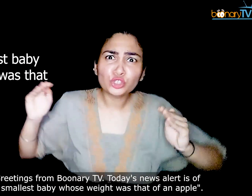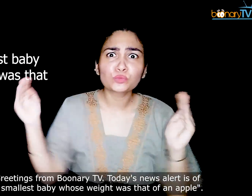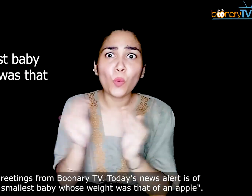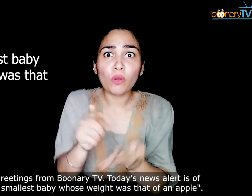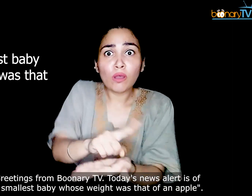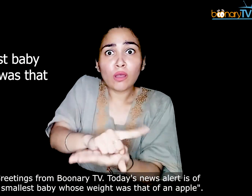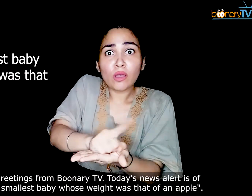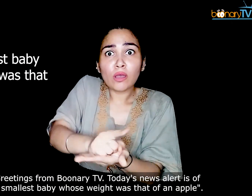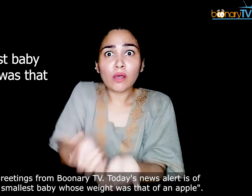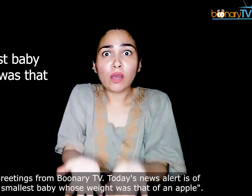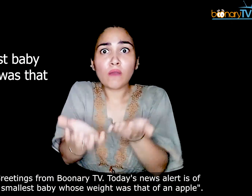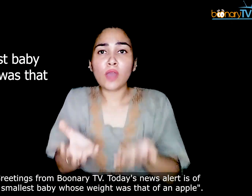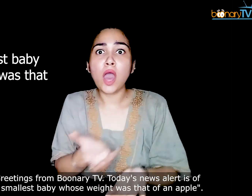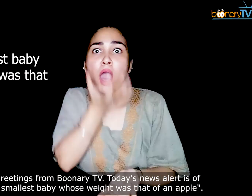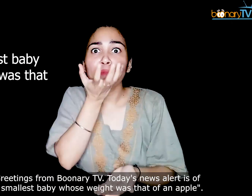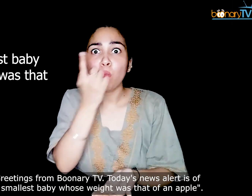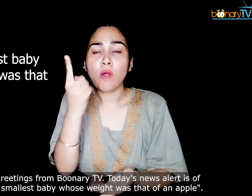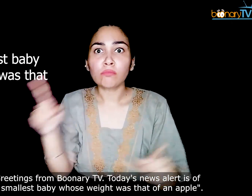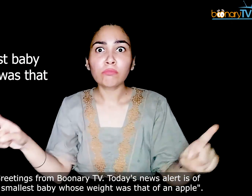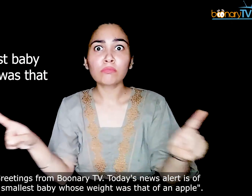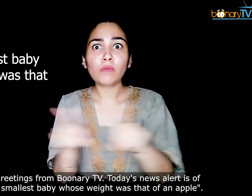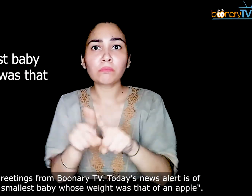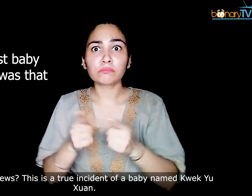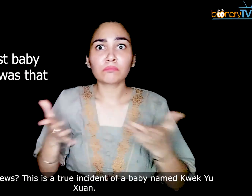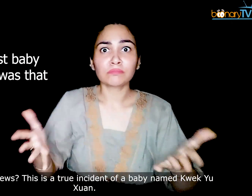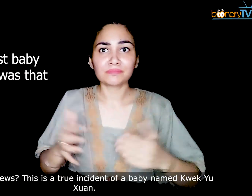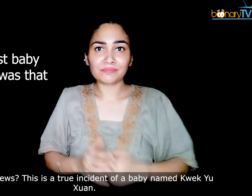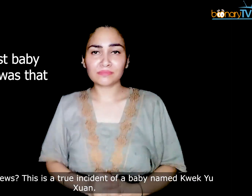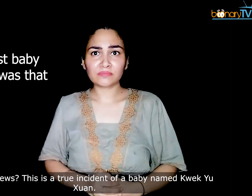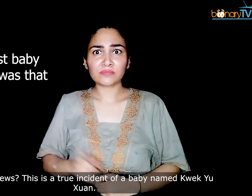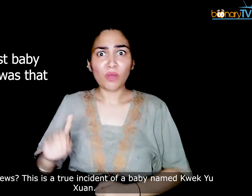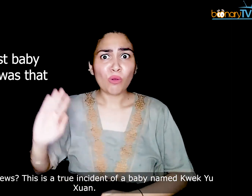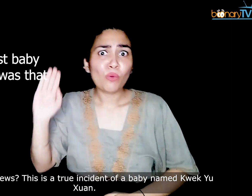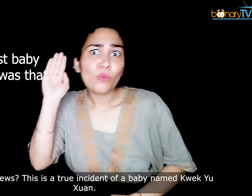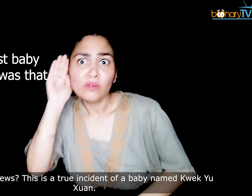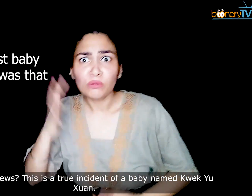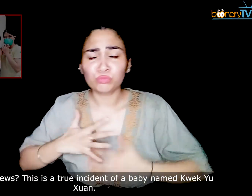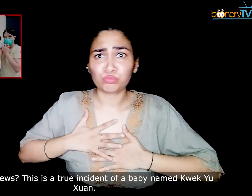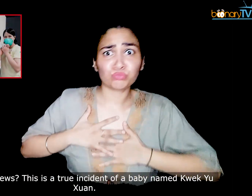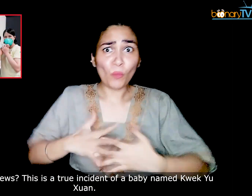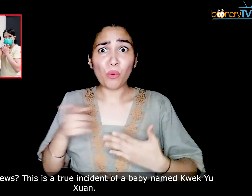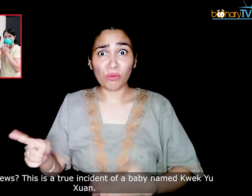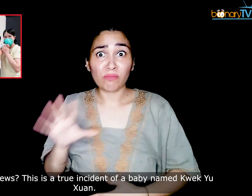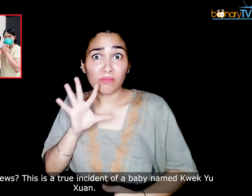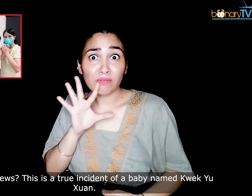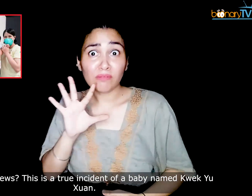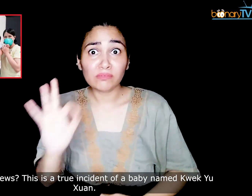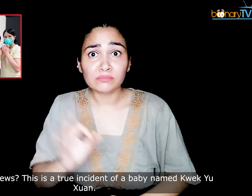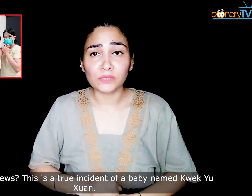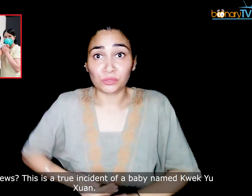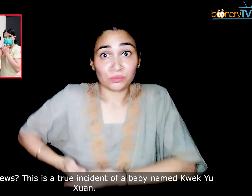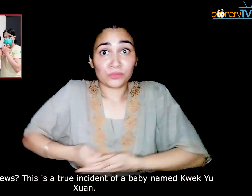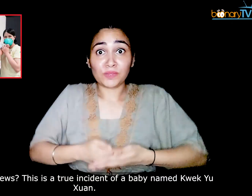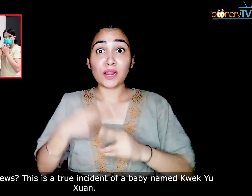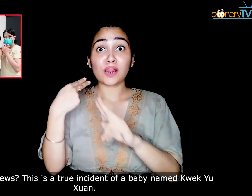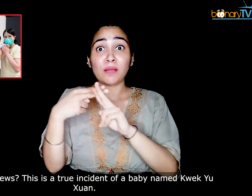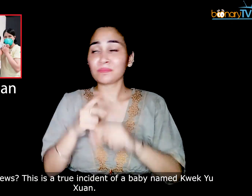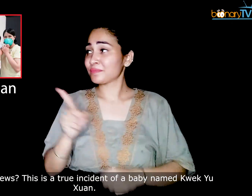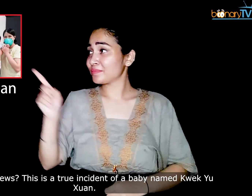was that of an apple. Shocking news. This is a true incident of a baby named